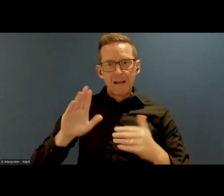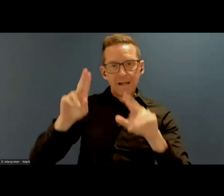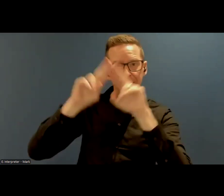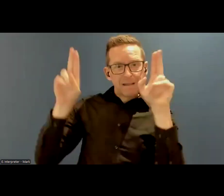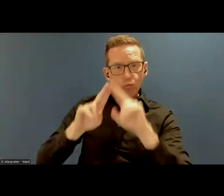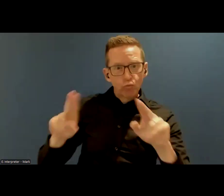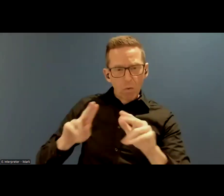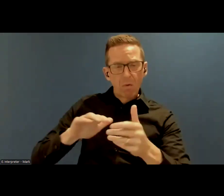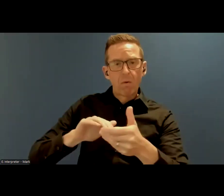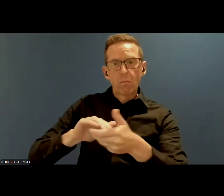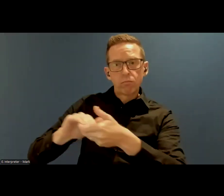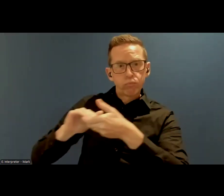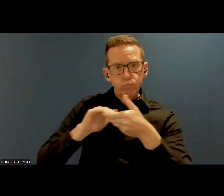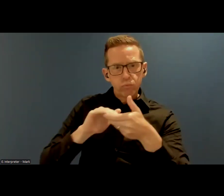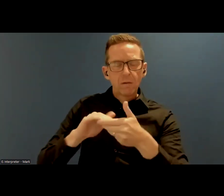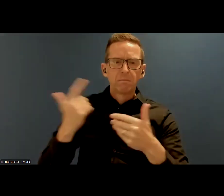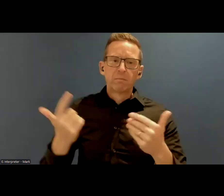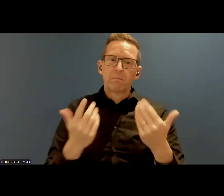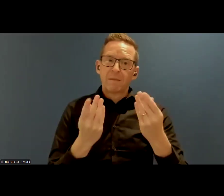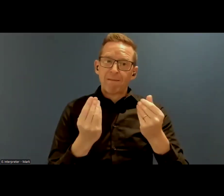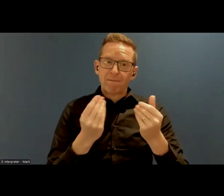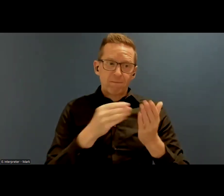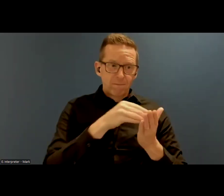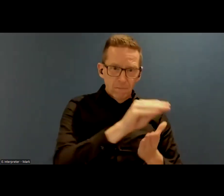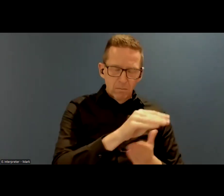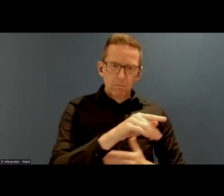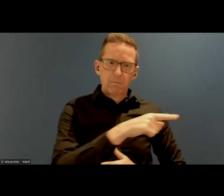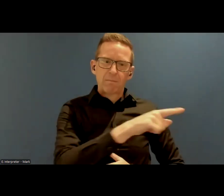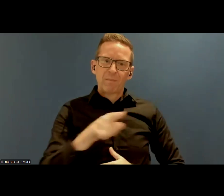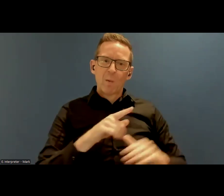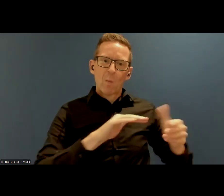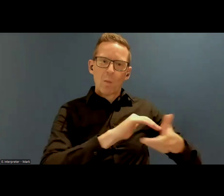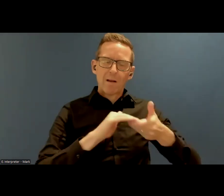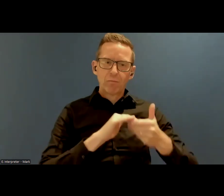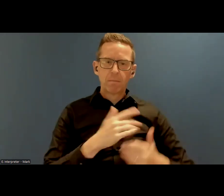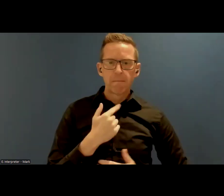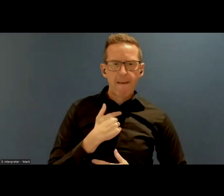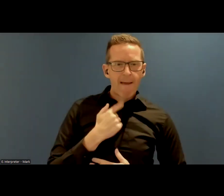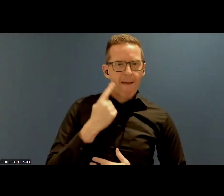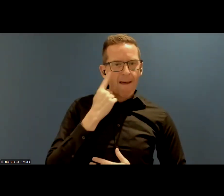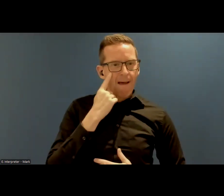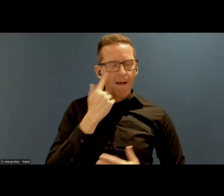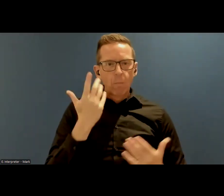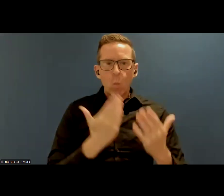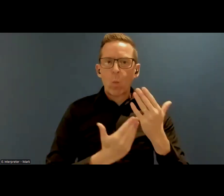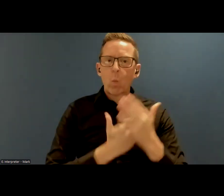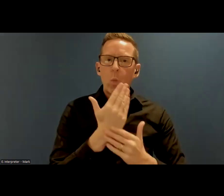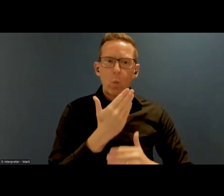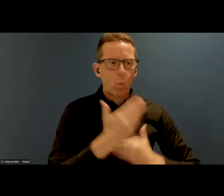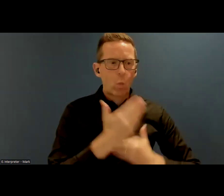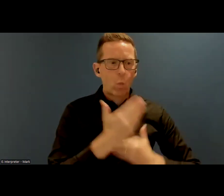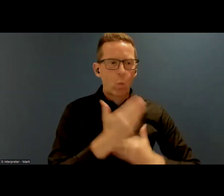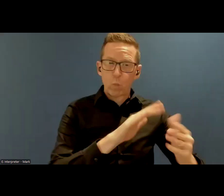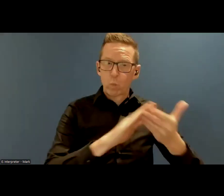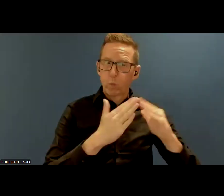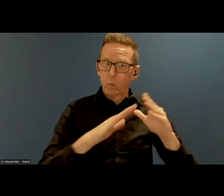comes to funding organizations to pilot these kinds of initiatives for community inclusion. And importantly,